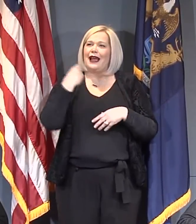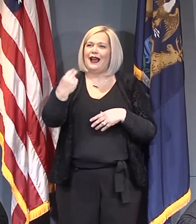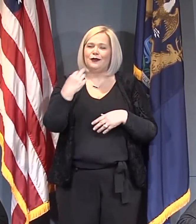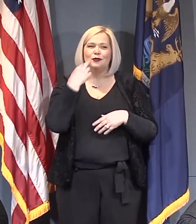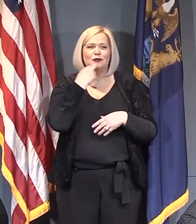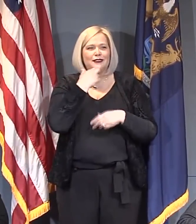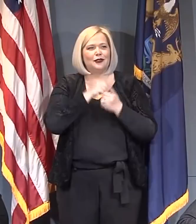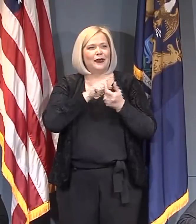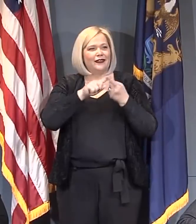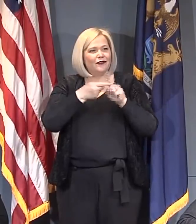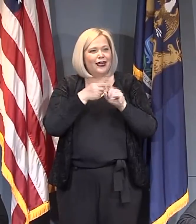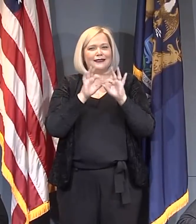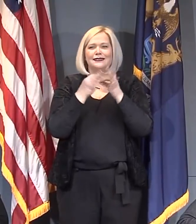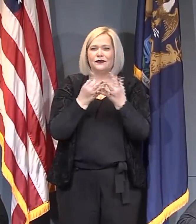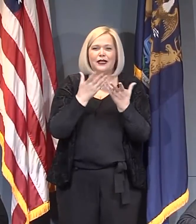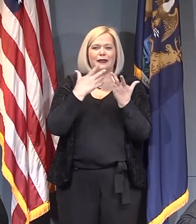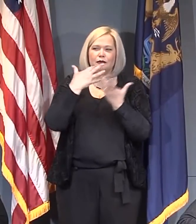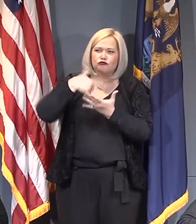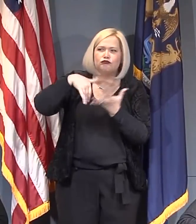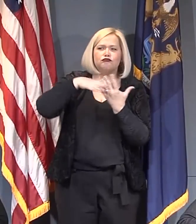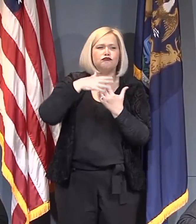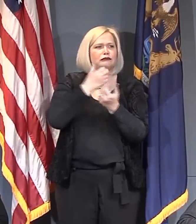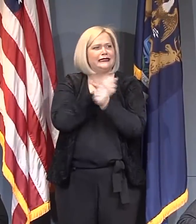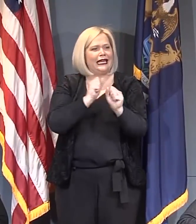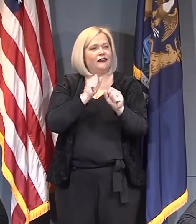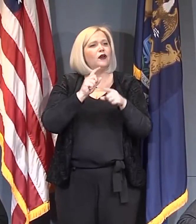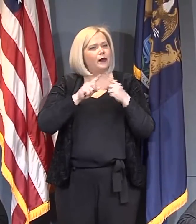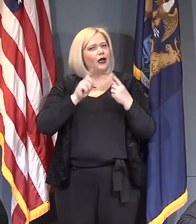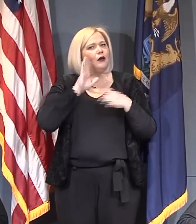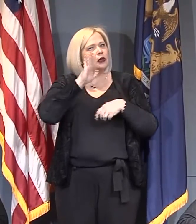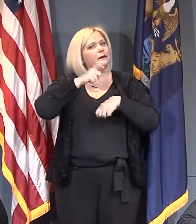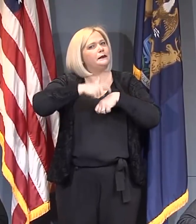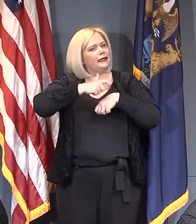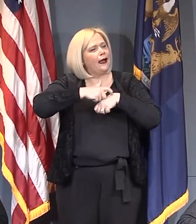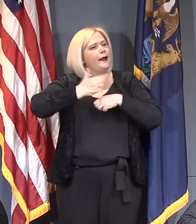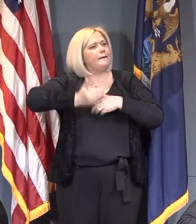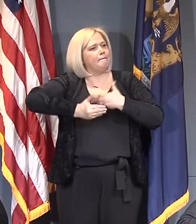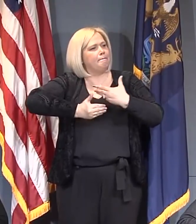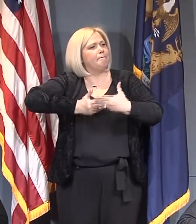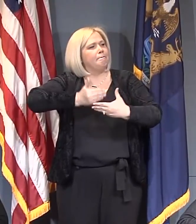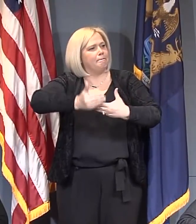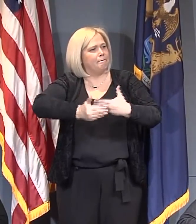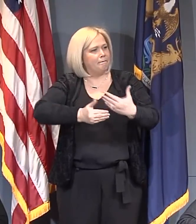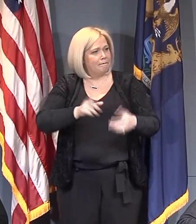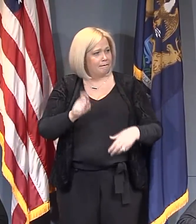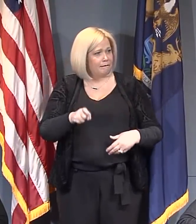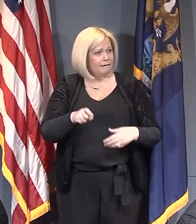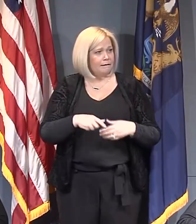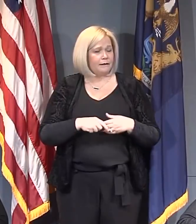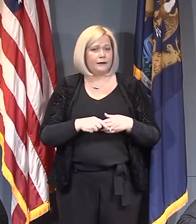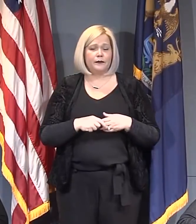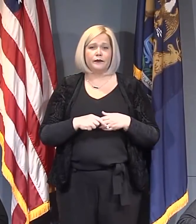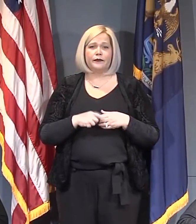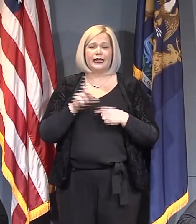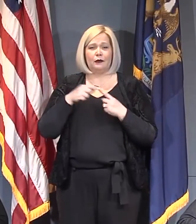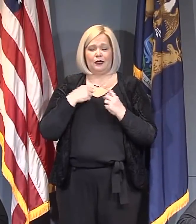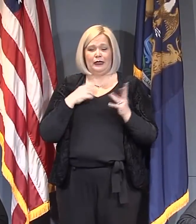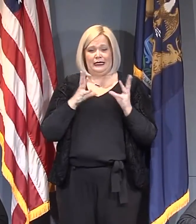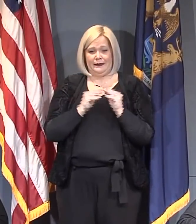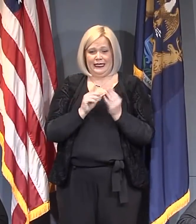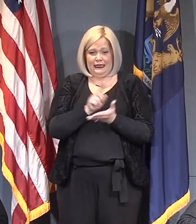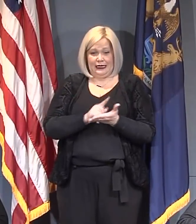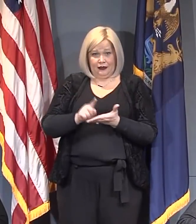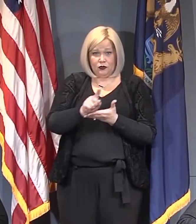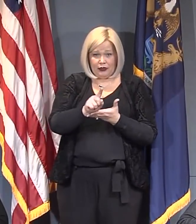with your friends and loved ones and do so safely. But it's going to take a little while. I think, as we meet next week, you'll have